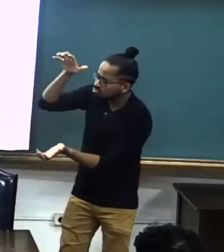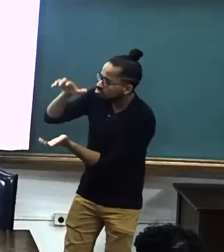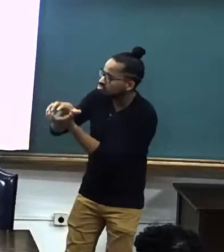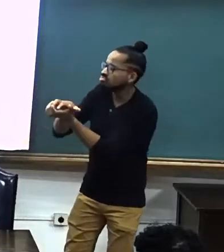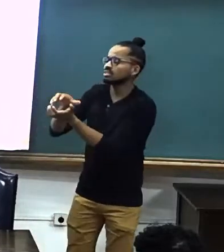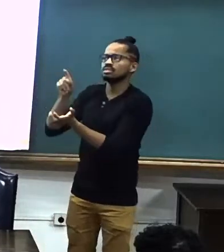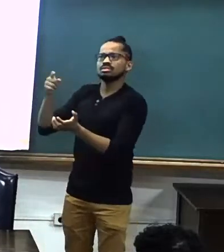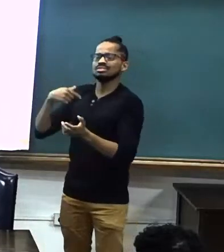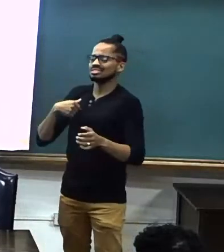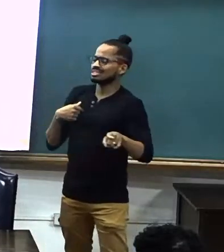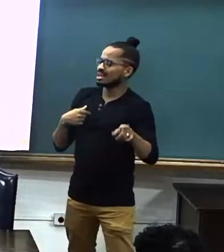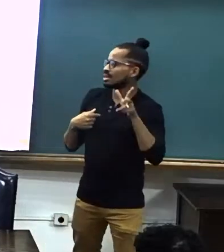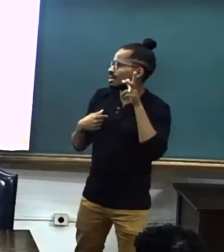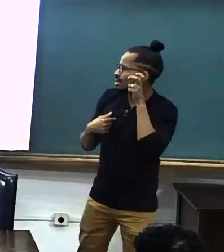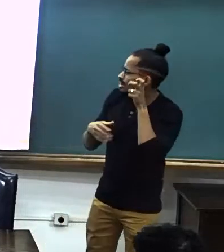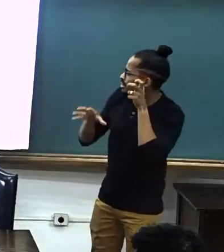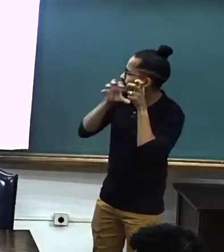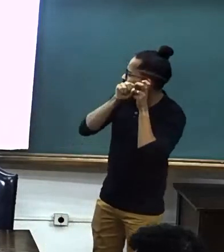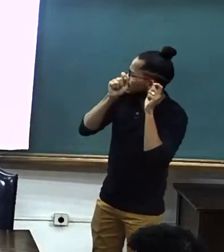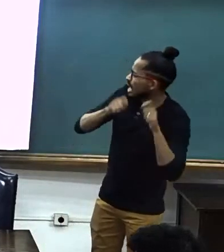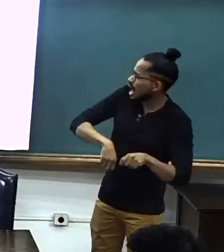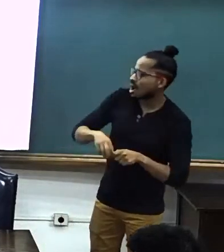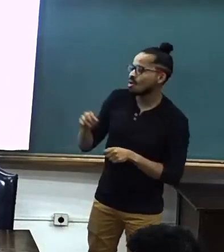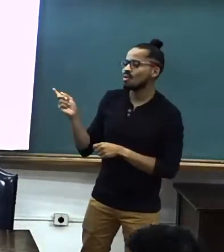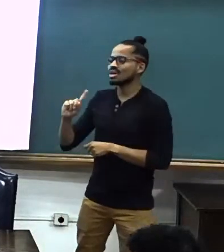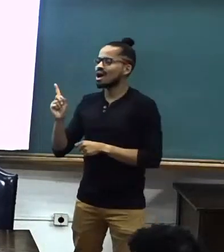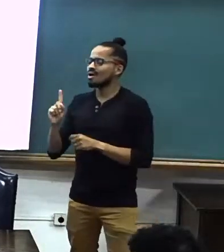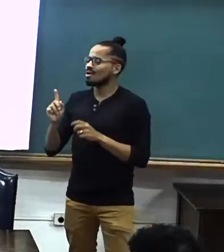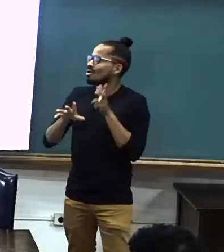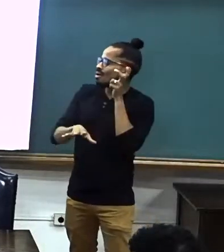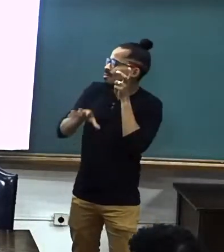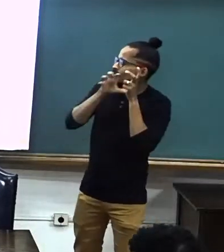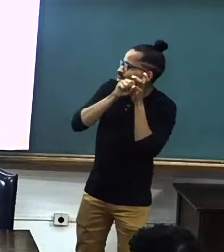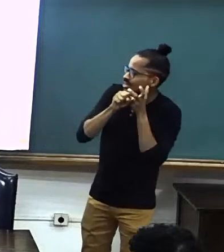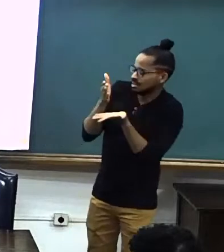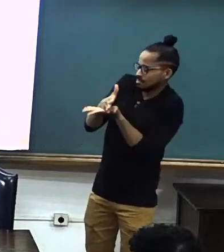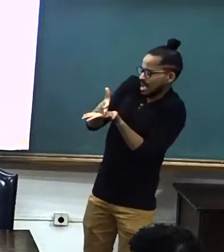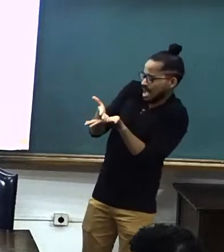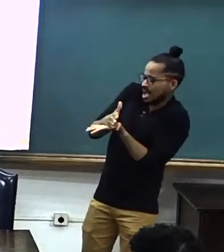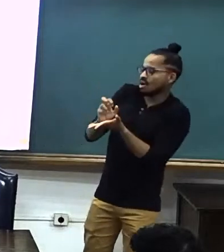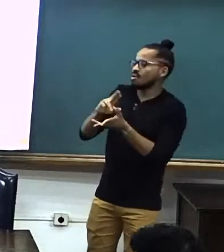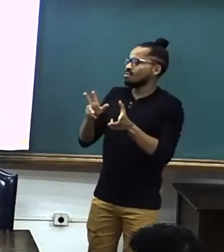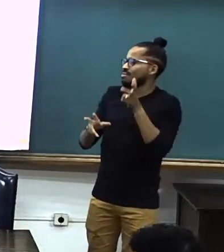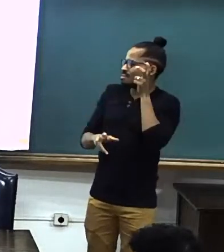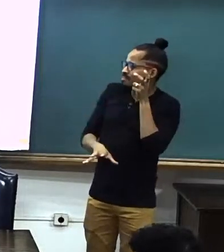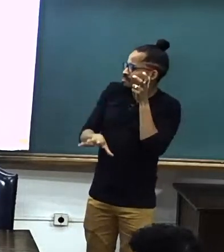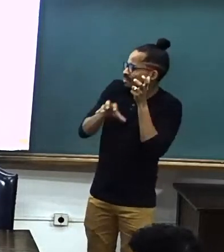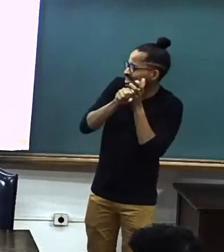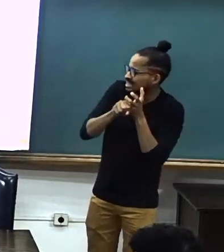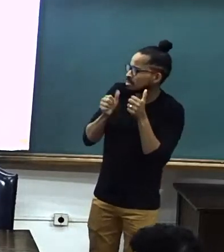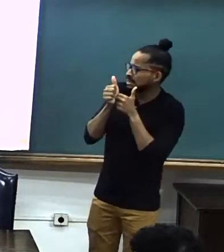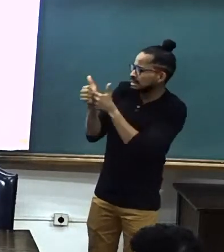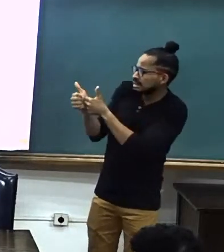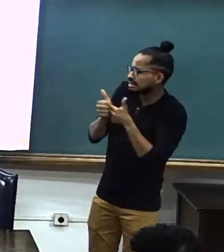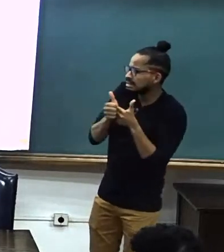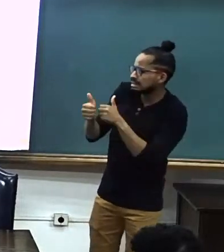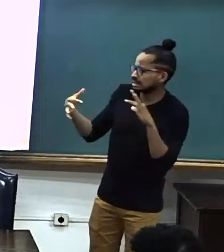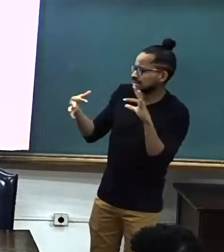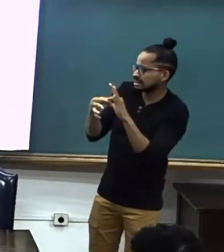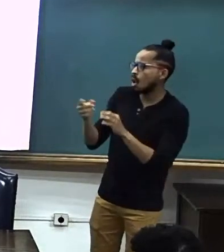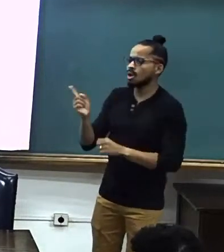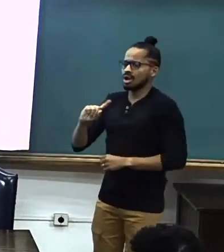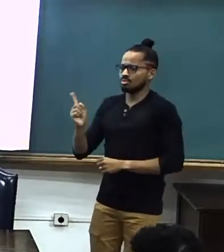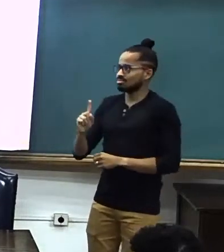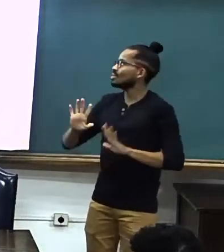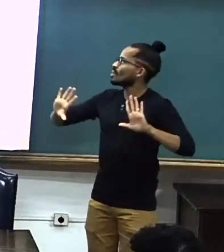between perception and perception of boundaries and perception of prominence. And summary. Okay, that